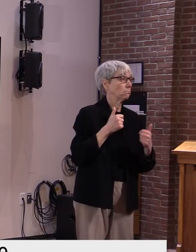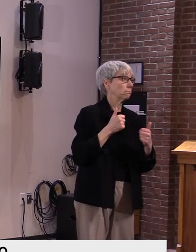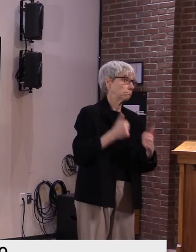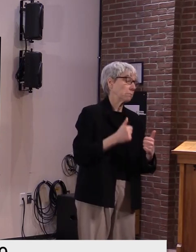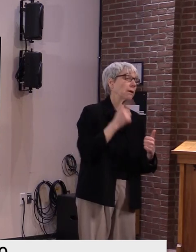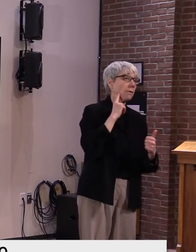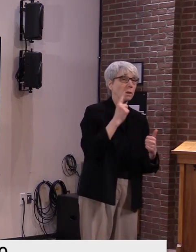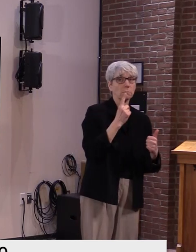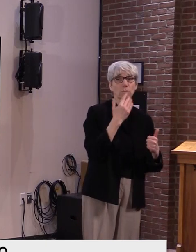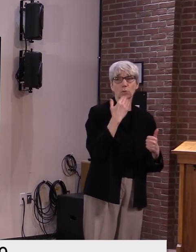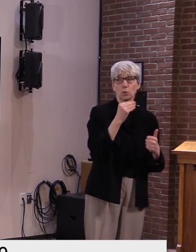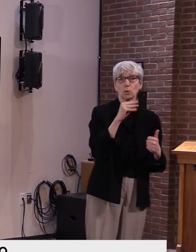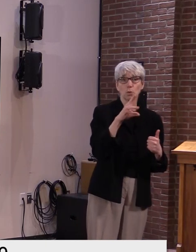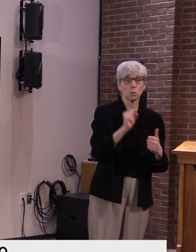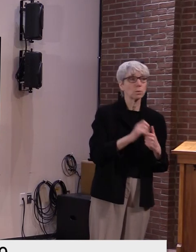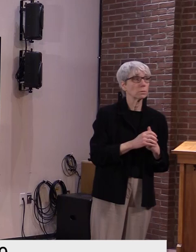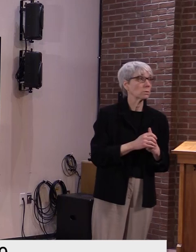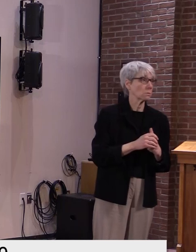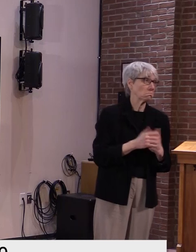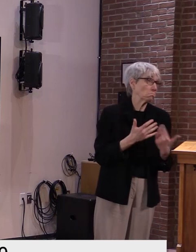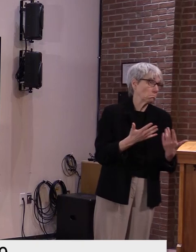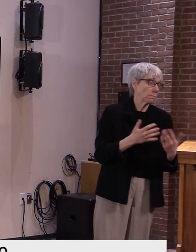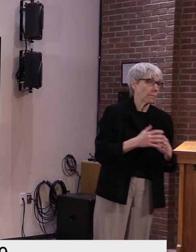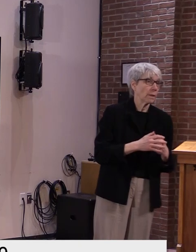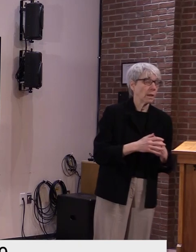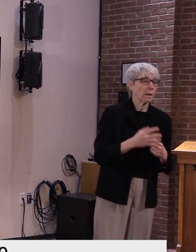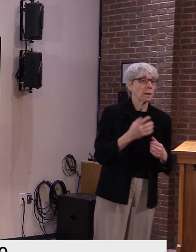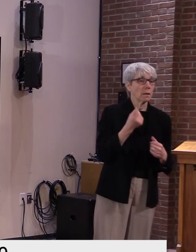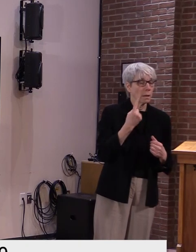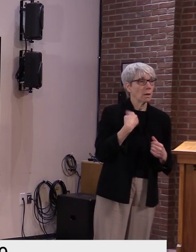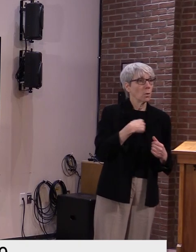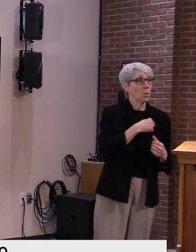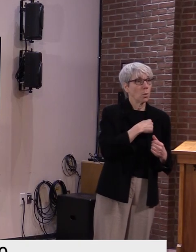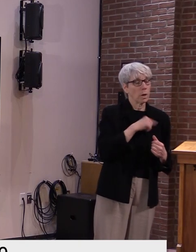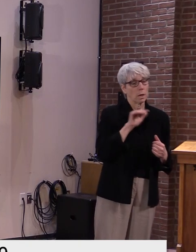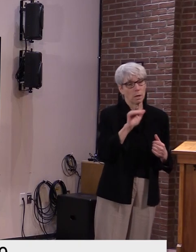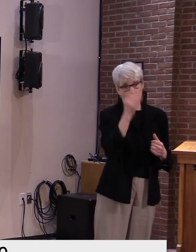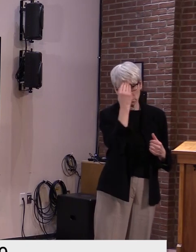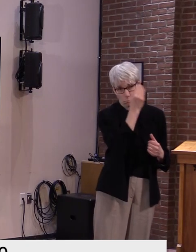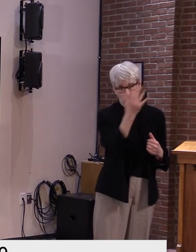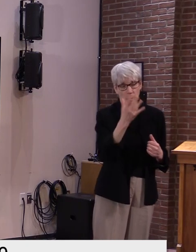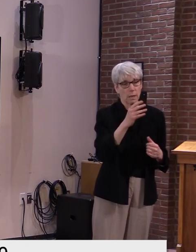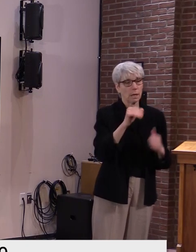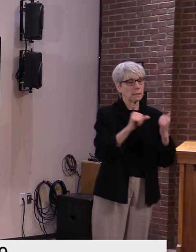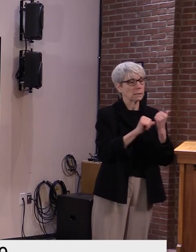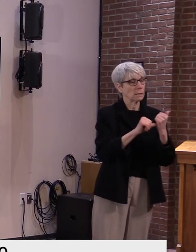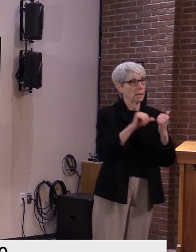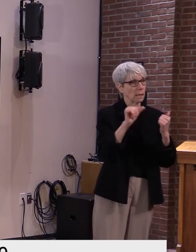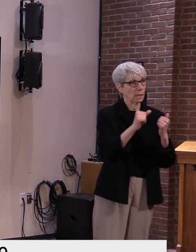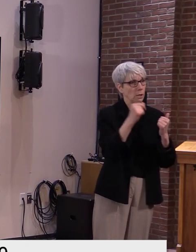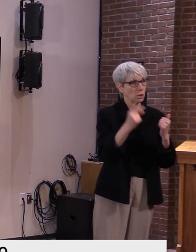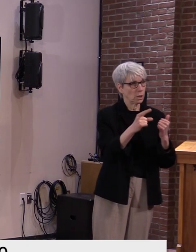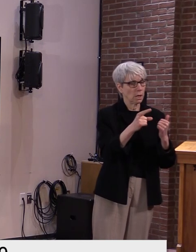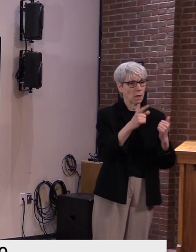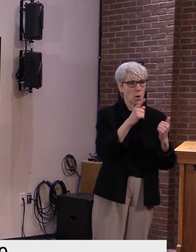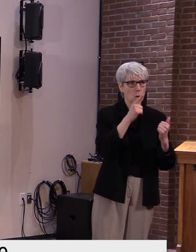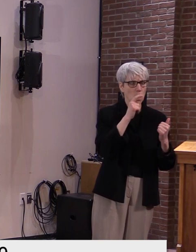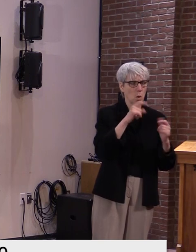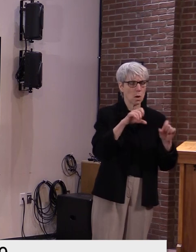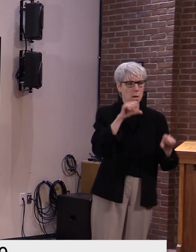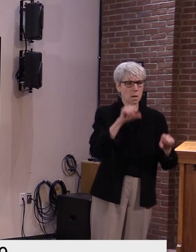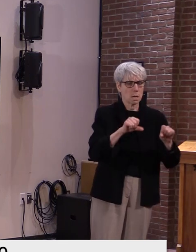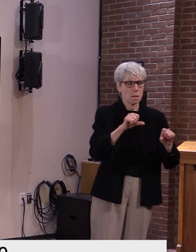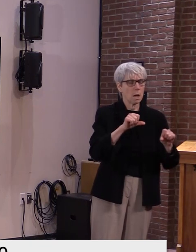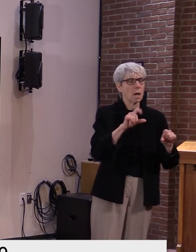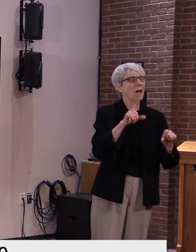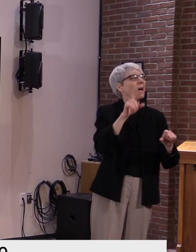some respects. We had offered the assistant AGs had questioned whether the legality. So we